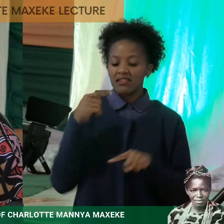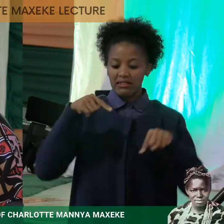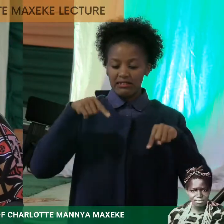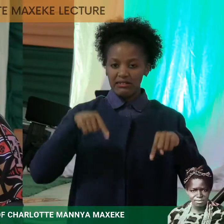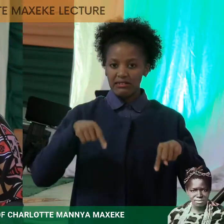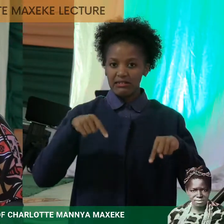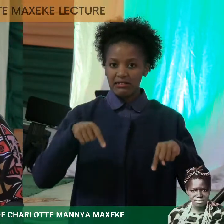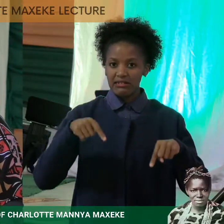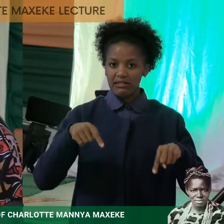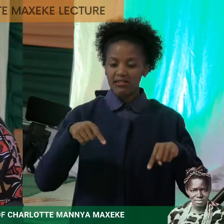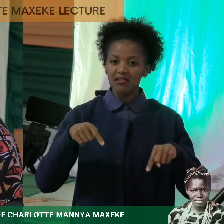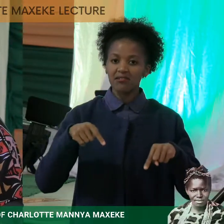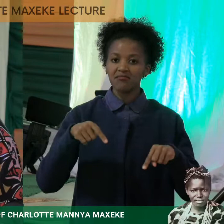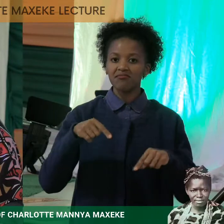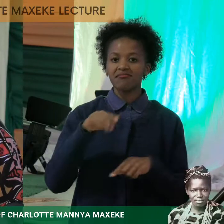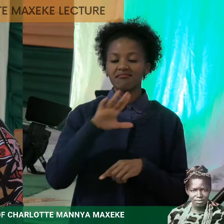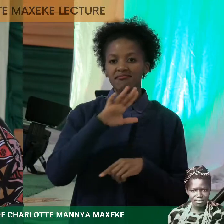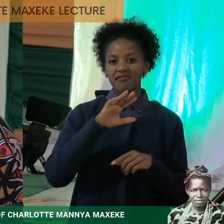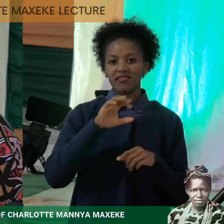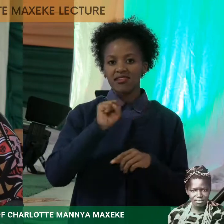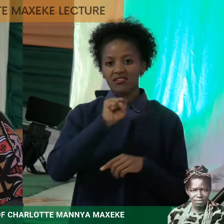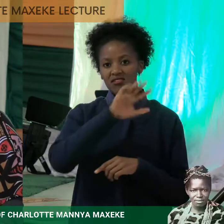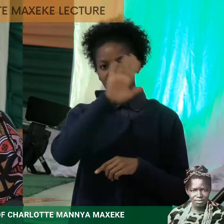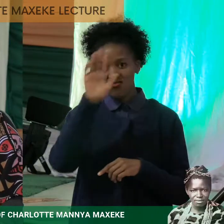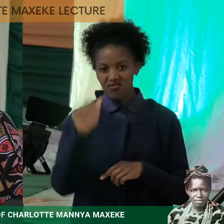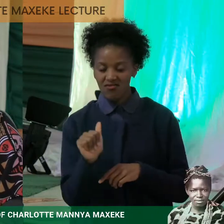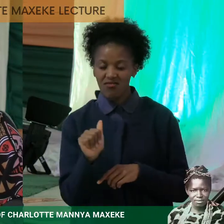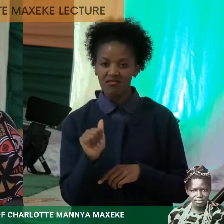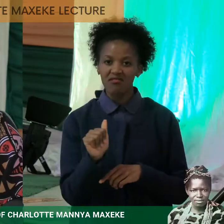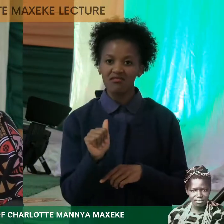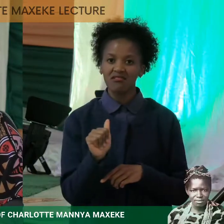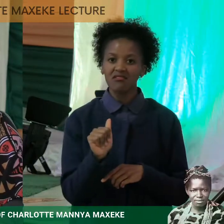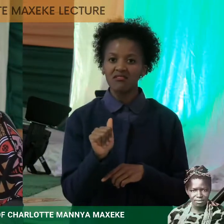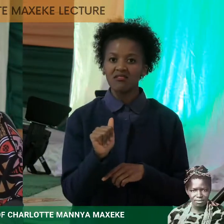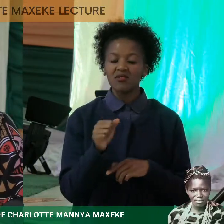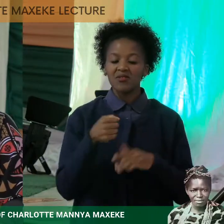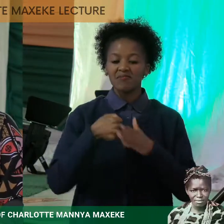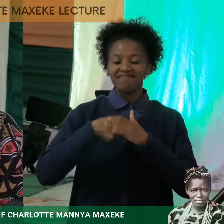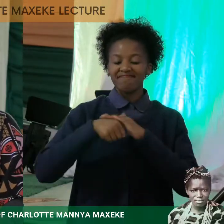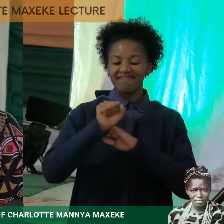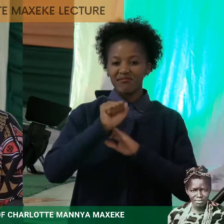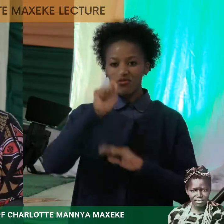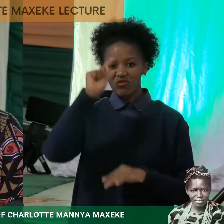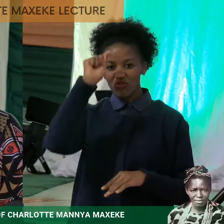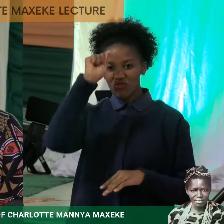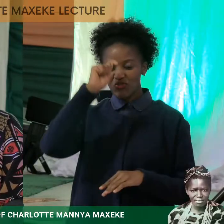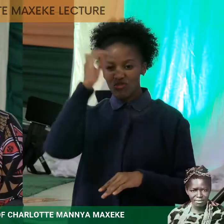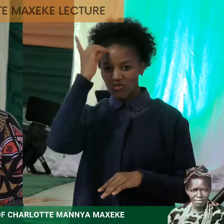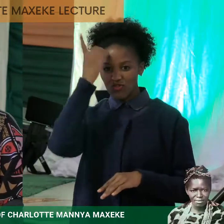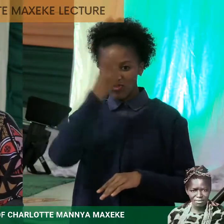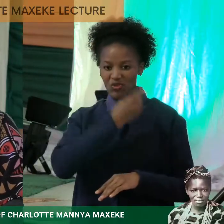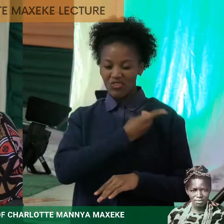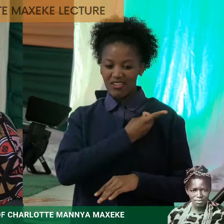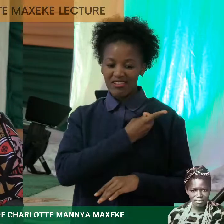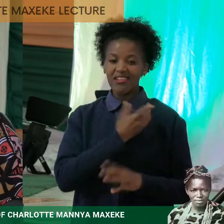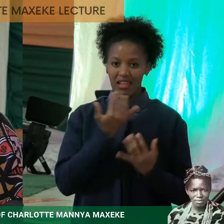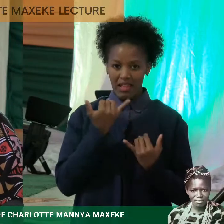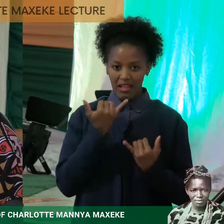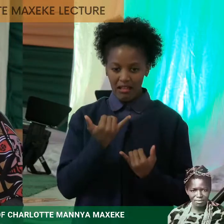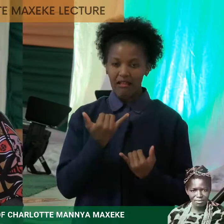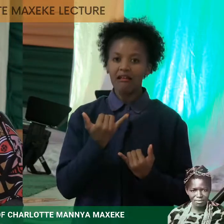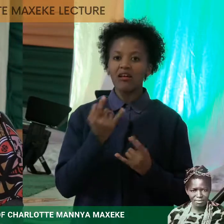lizwe lethu lomthonyana eMzantsi Afrika kwazalwa intombi esizothetha ngayo apha